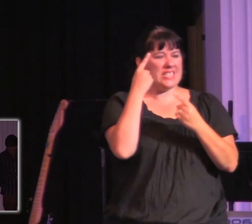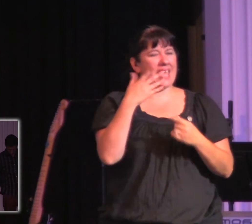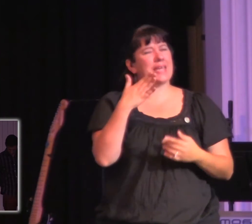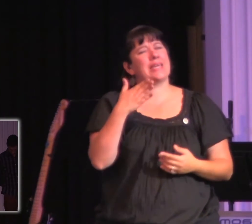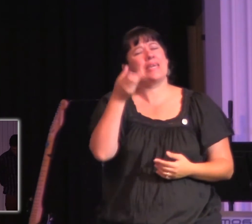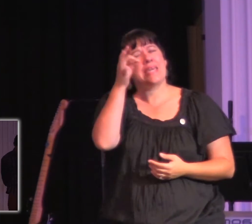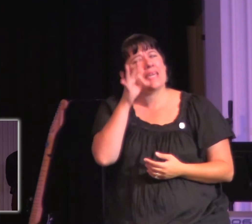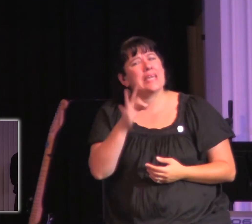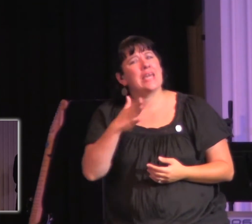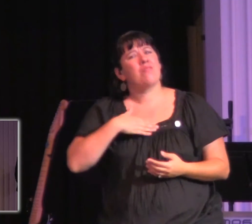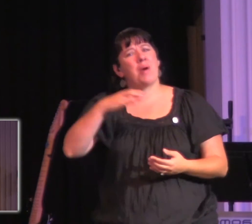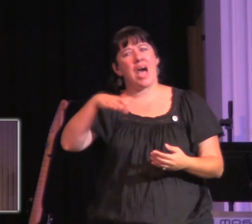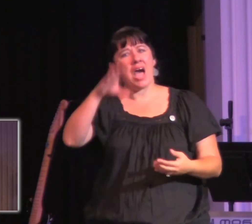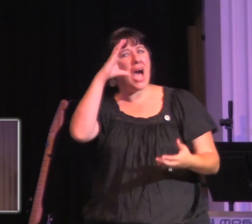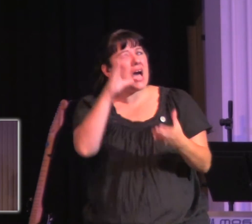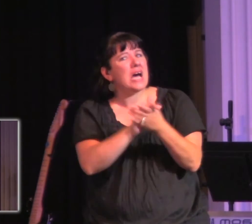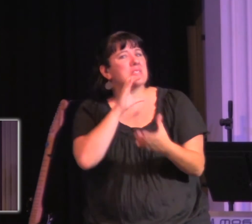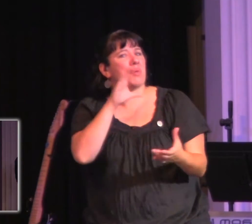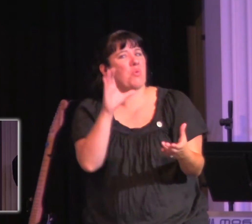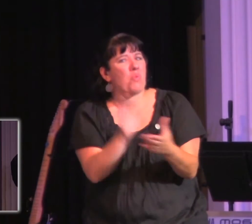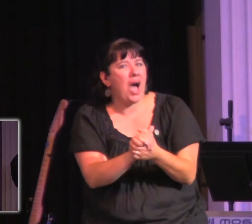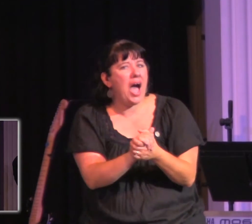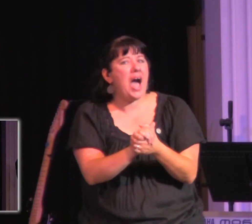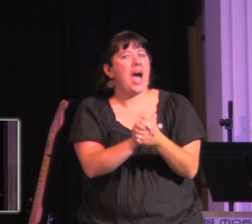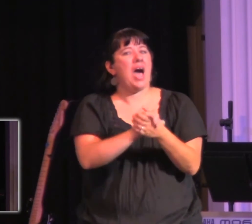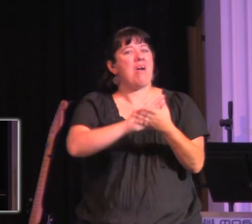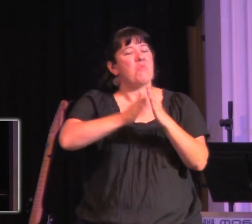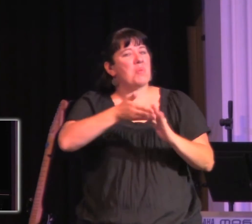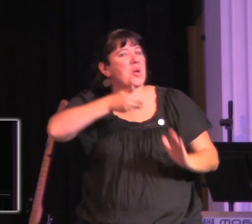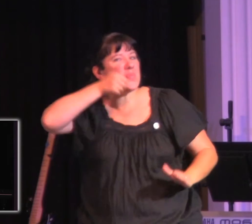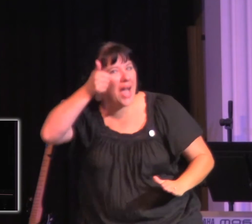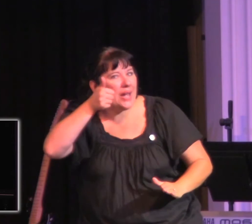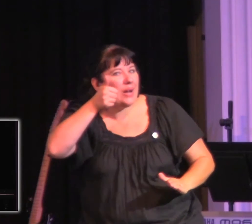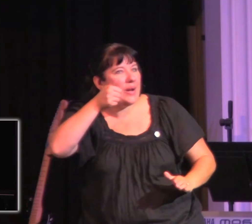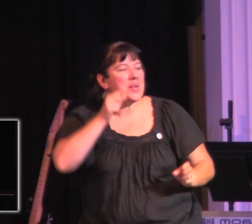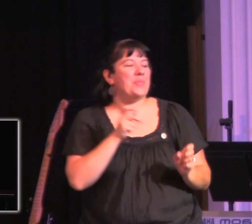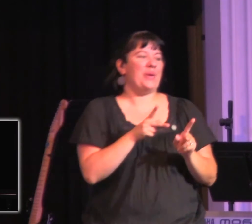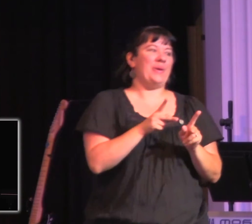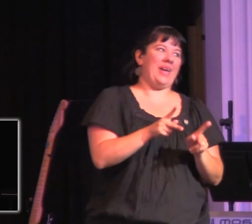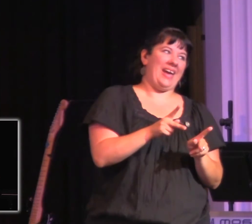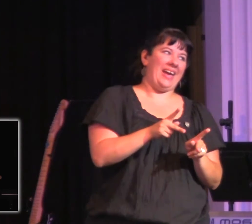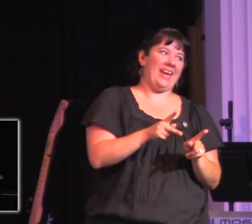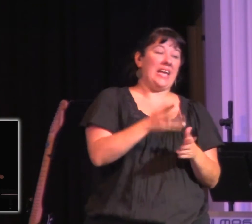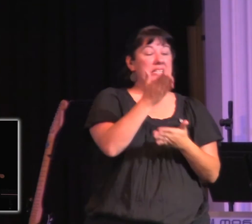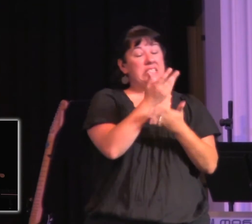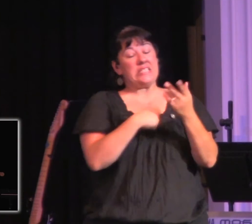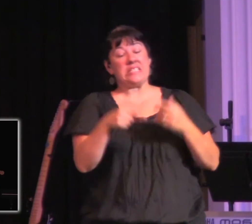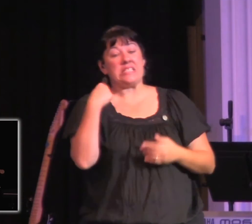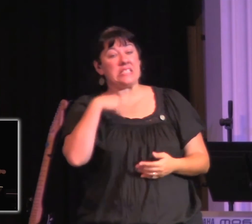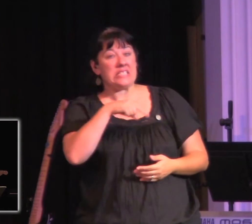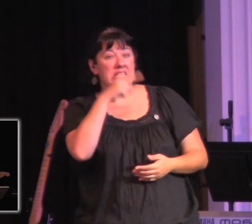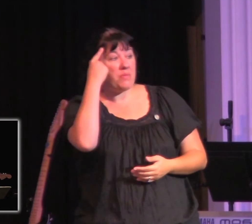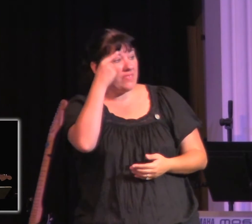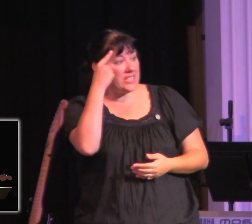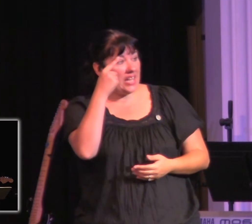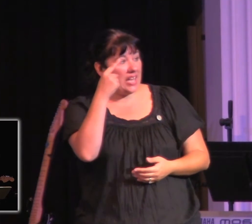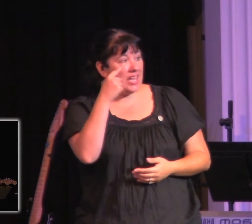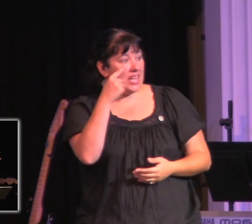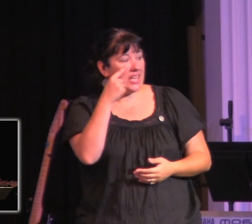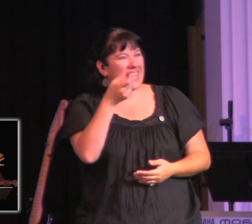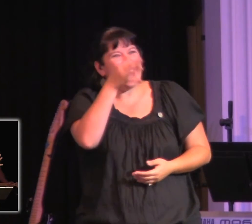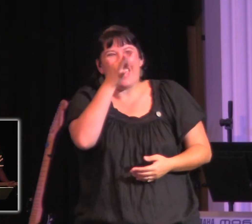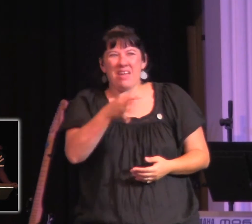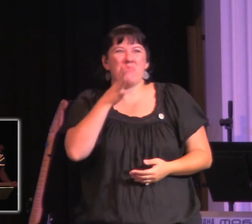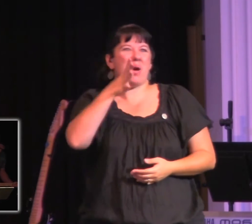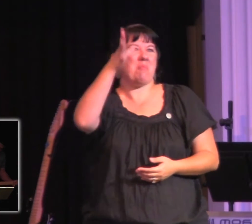right. Some of us think if our parents would get off our back, everything would be all right. We just think that, you know, it's somewhere out